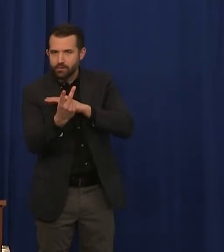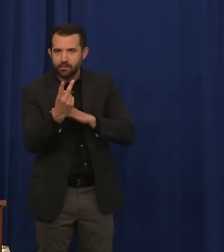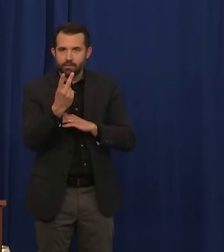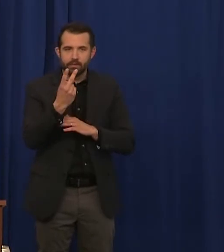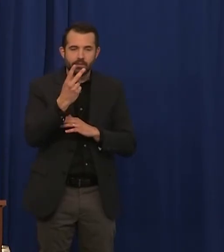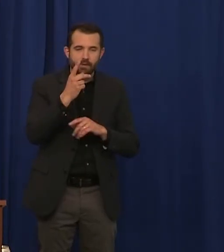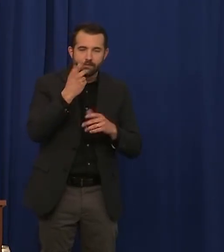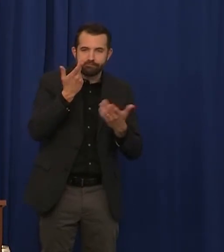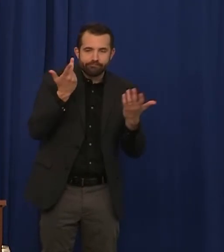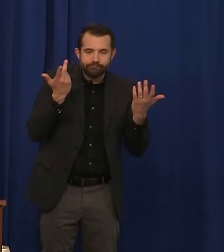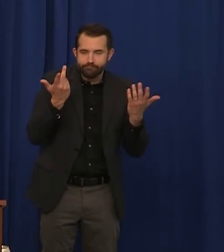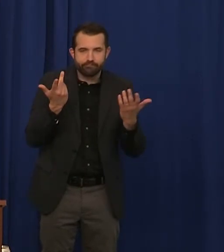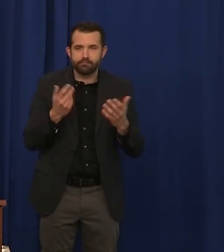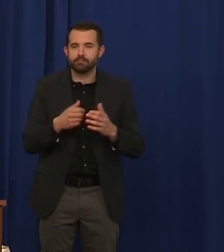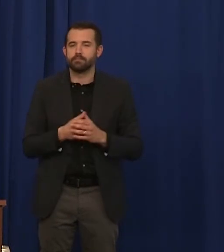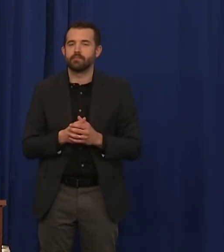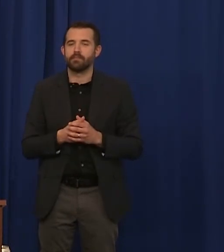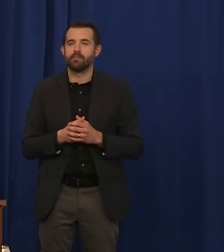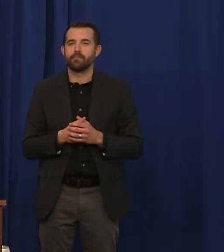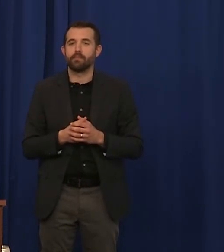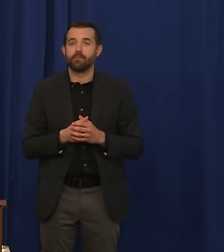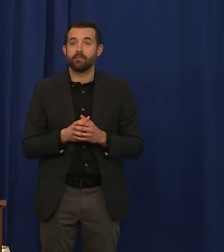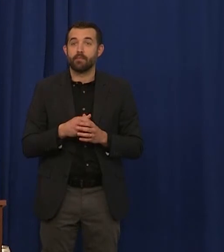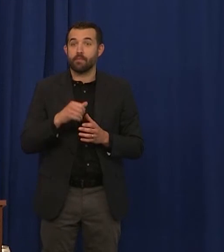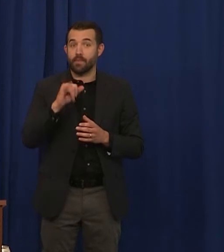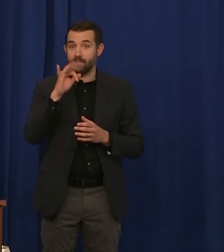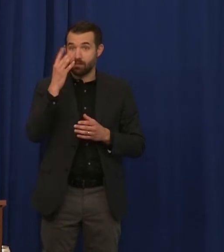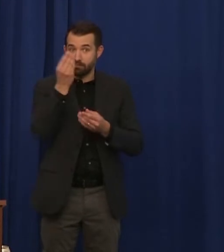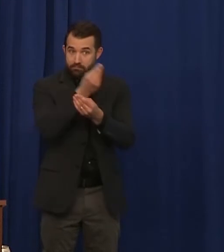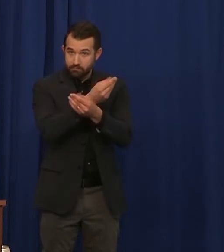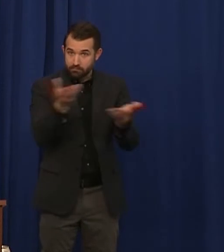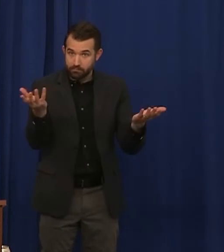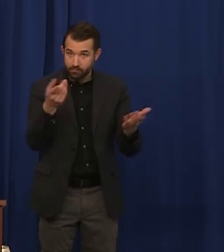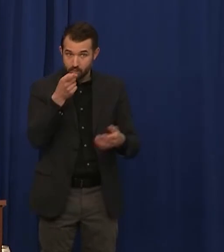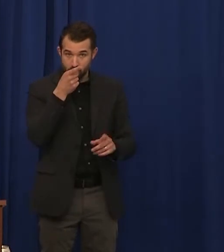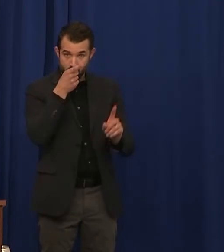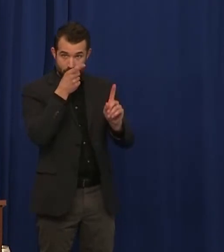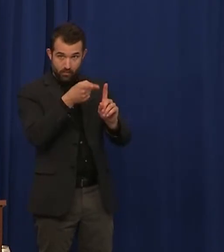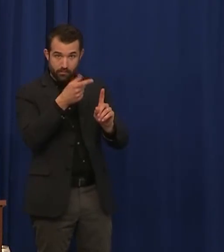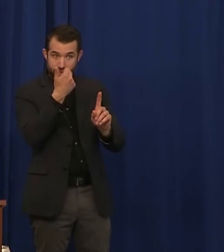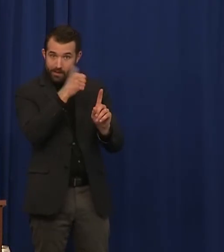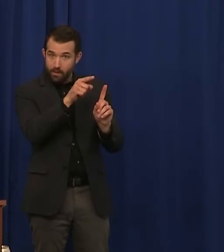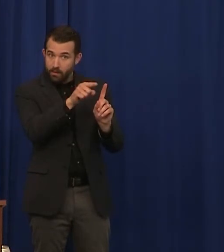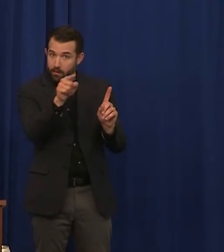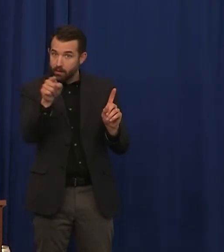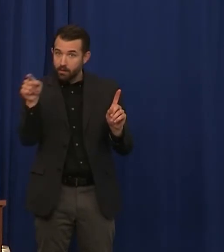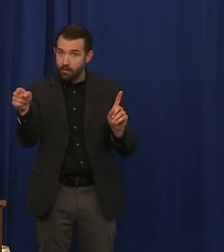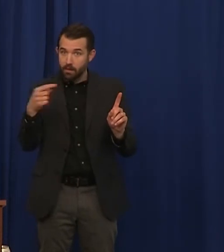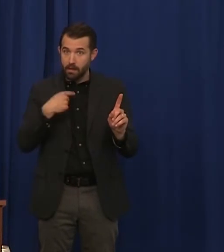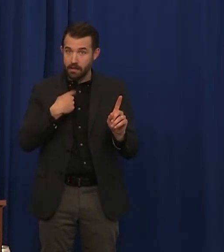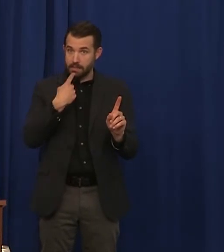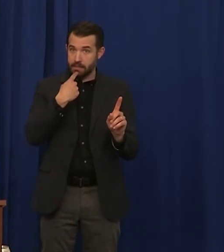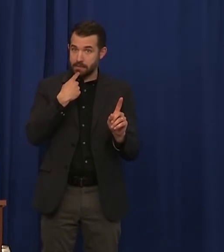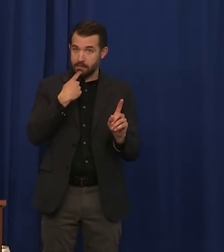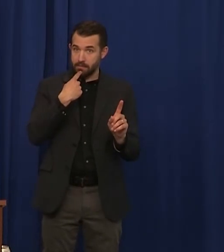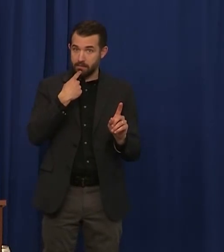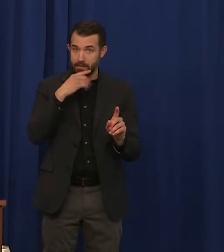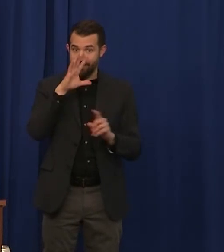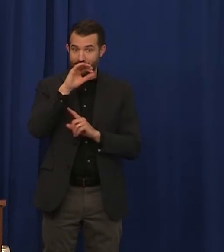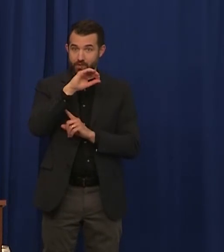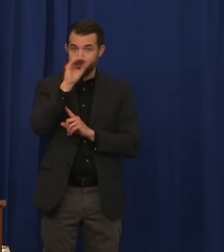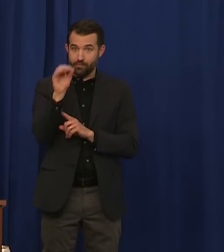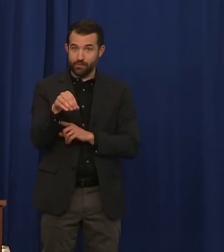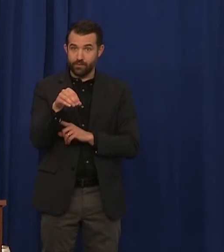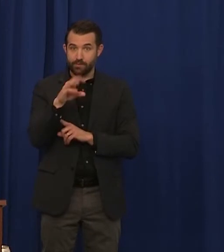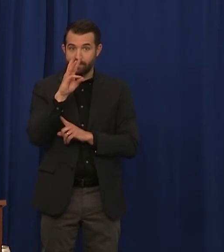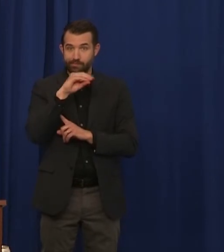straight. If I gave you or anyone the impression that I have a sense of what percentage of the way through we are, I'm